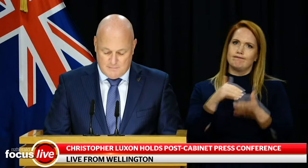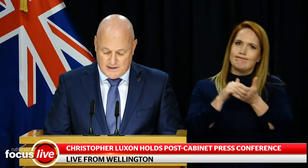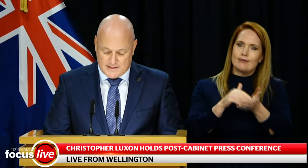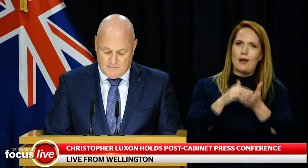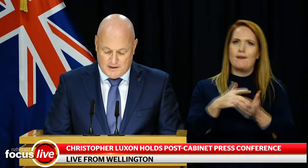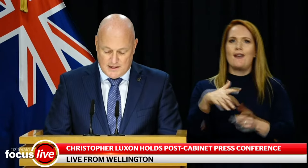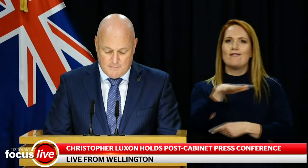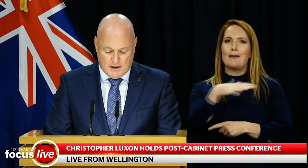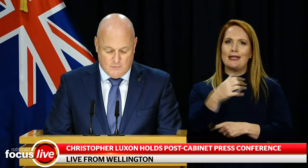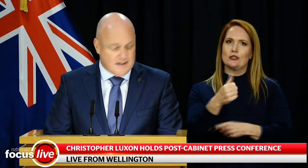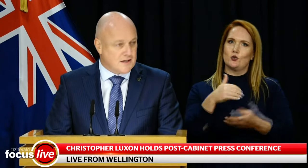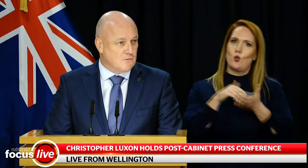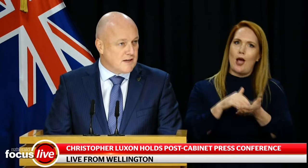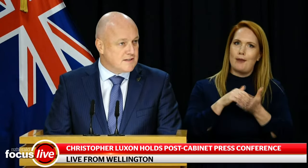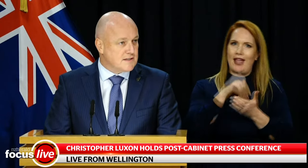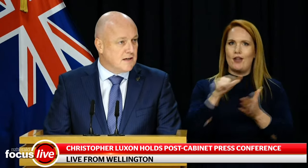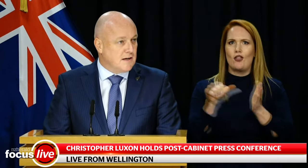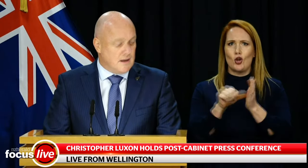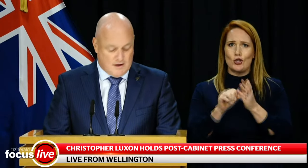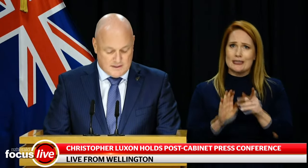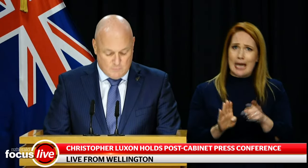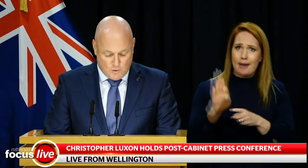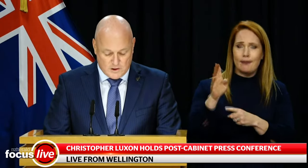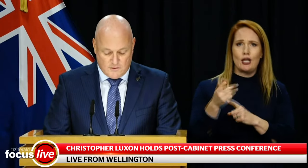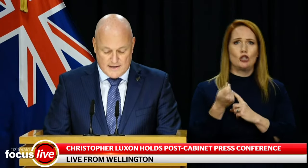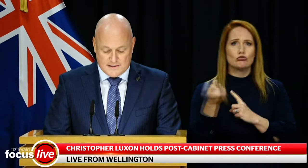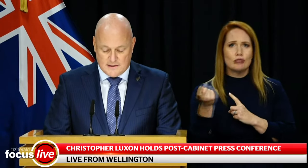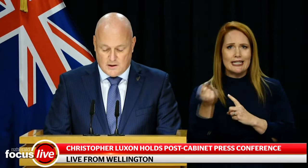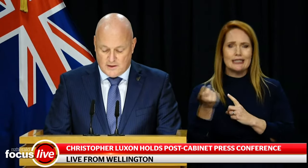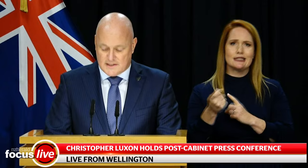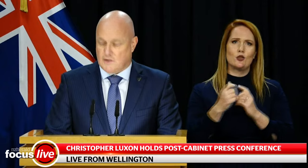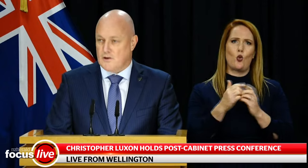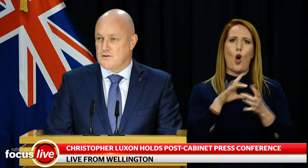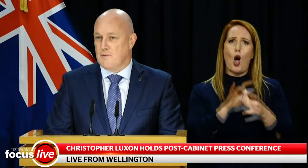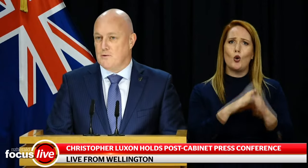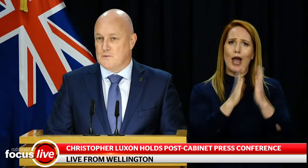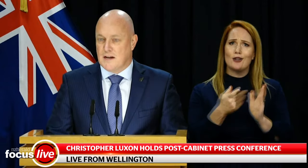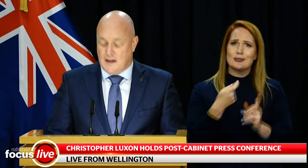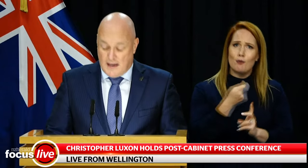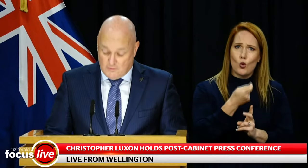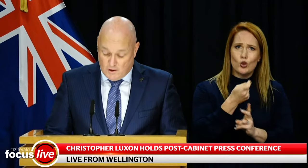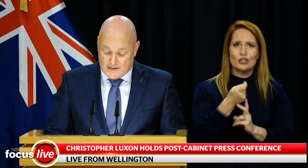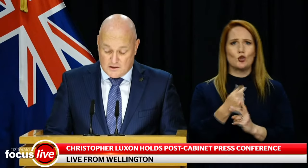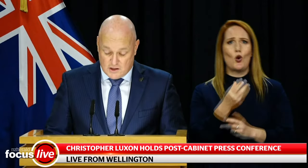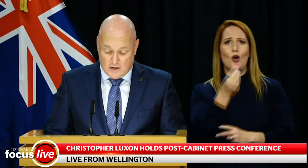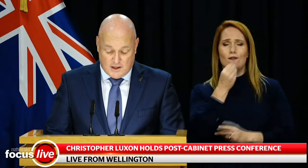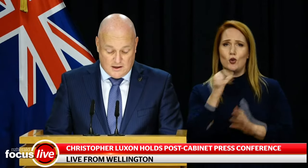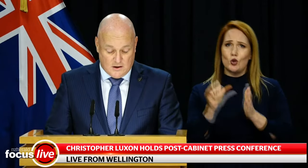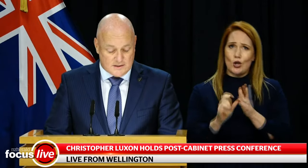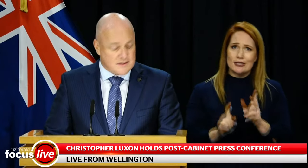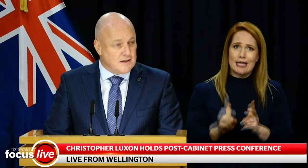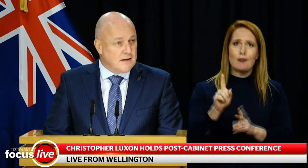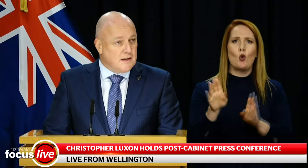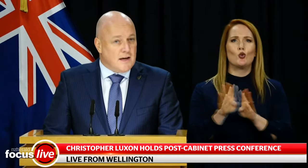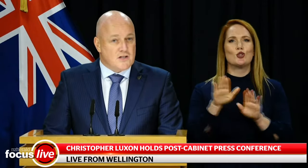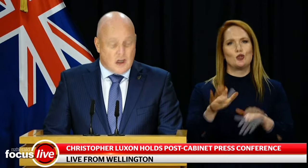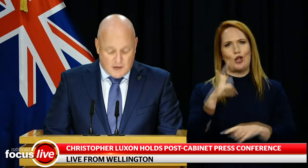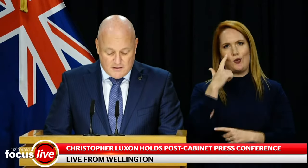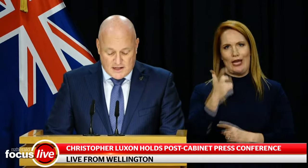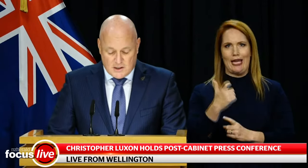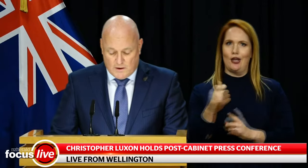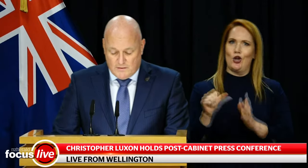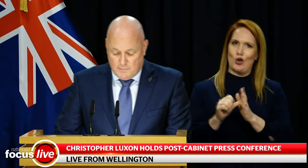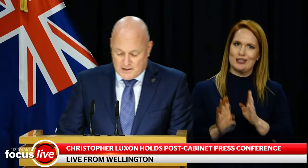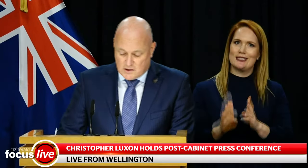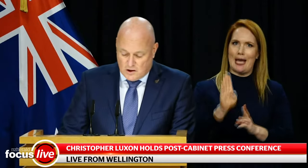And families have been hit by rising rents and rising mortgage rates, increasing grocery bills and rising childcare costs. And